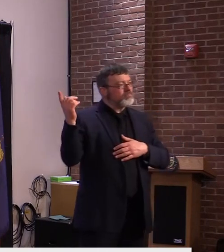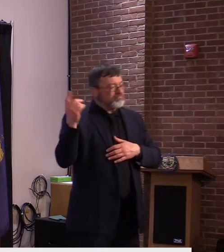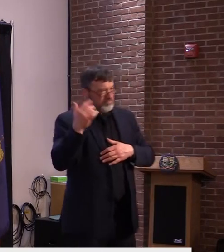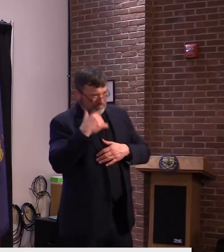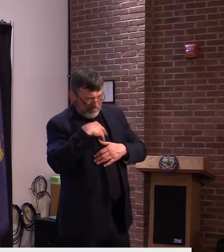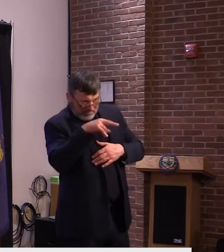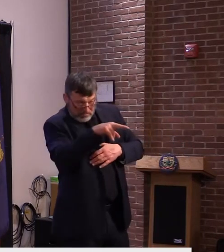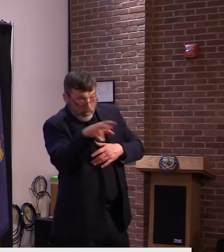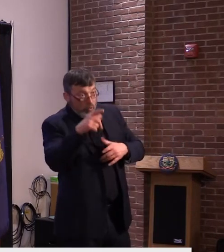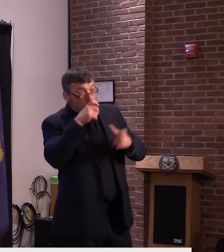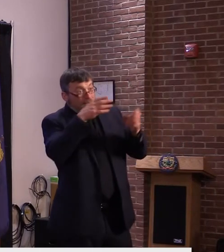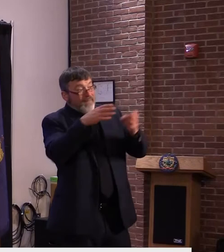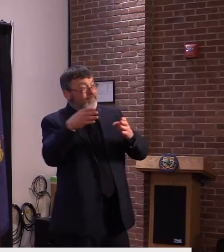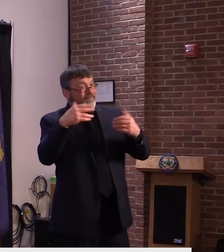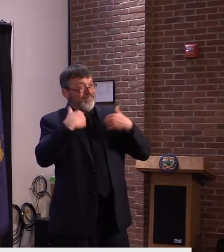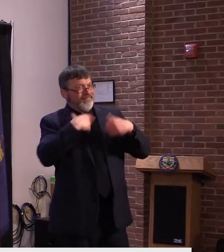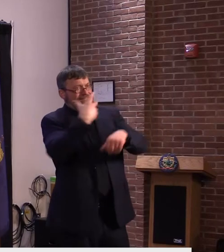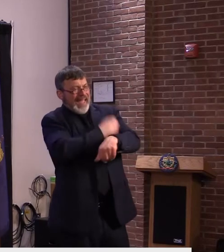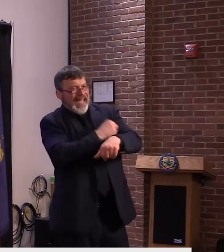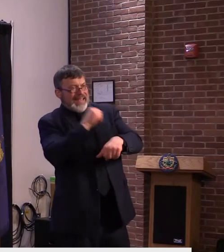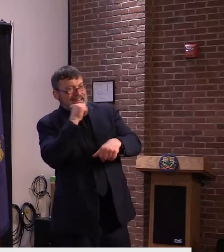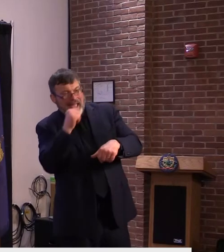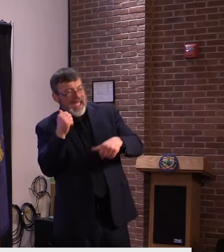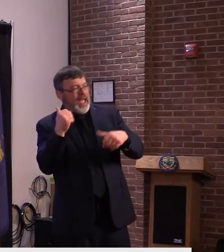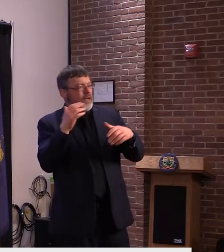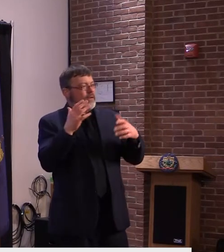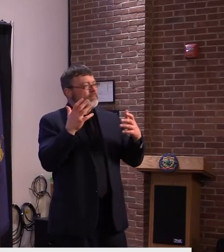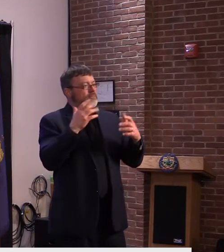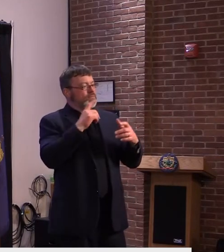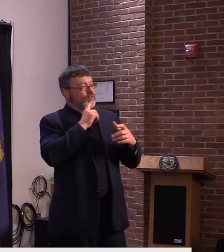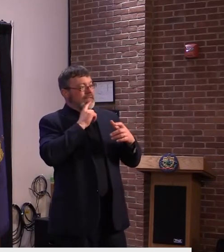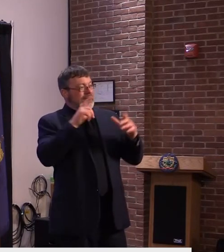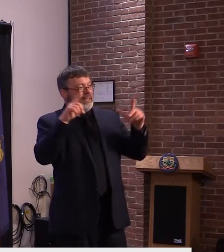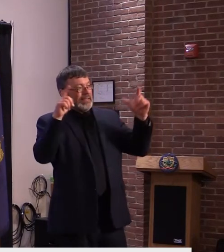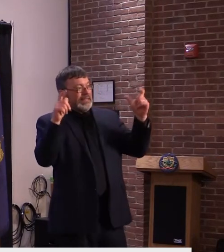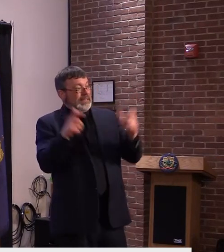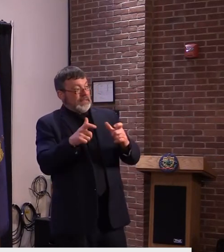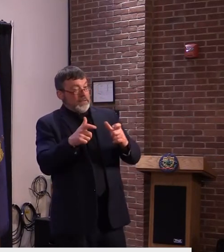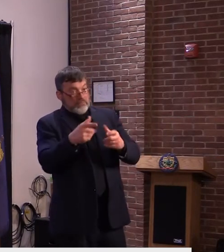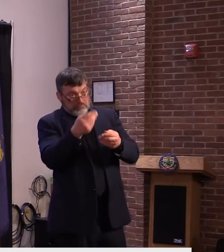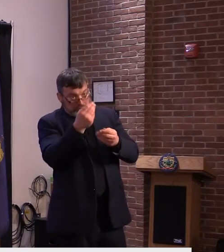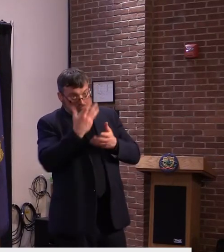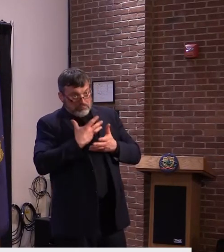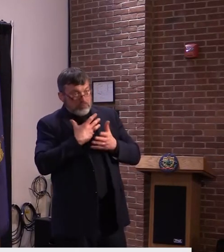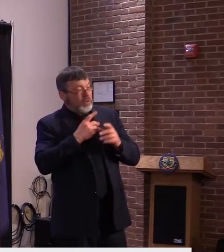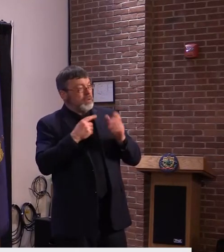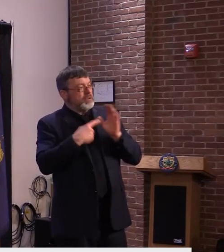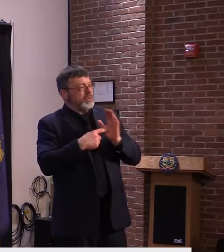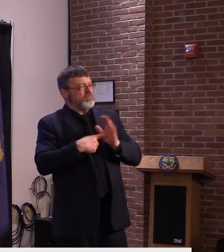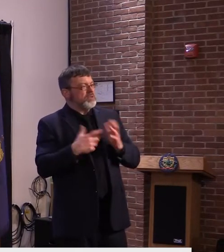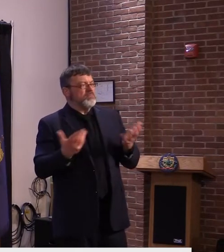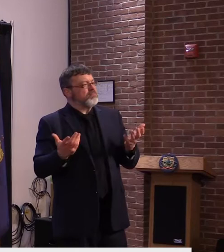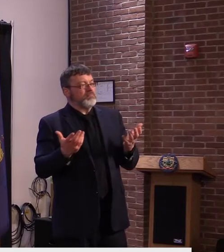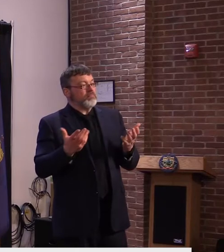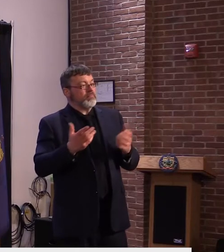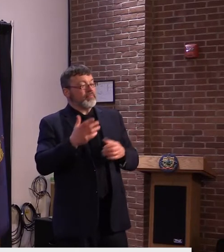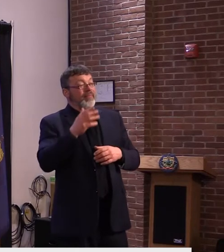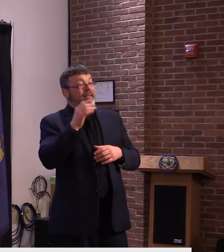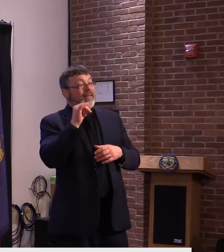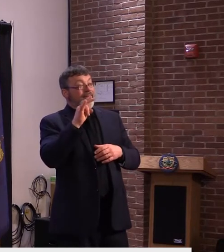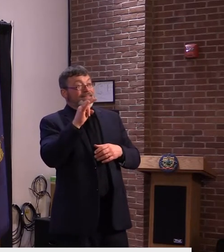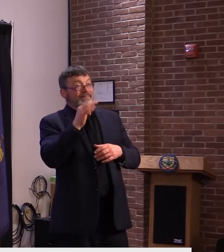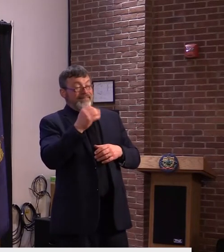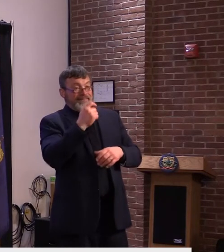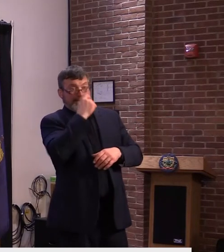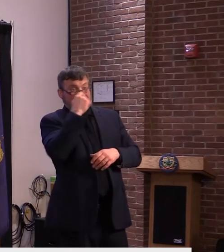fully vaccinated, and then looked at whether or not they reported symptomatic infection. So if they were infected, did they have a symptomatic infection? And